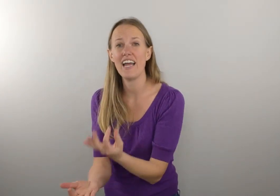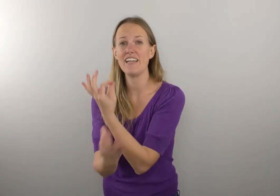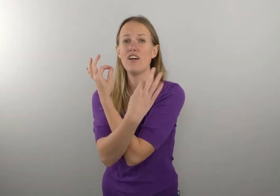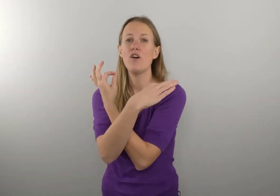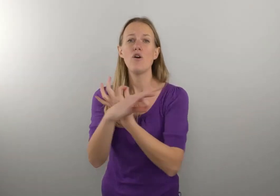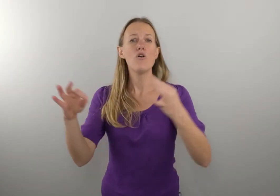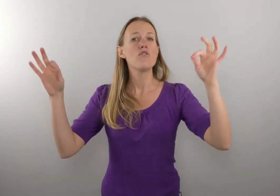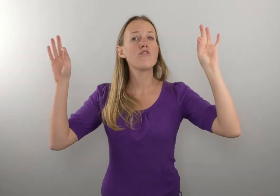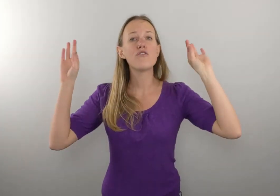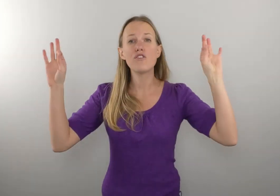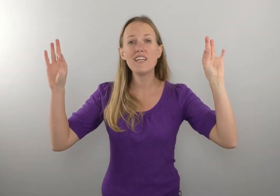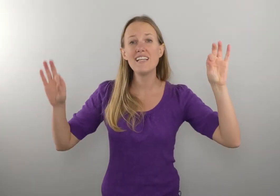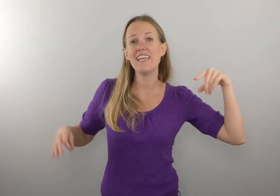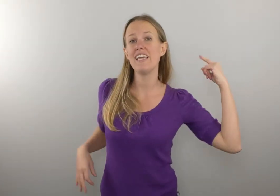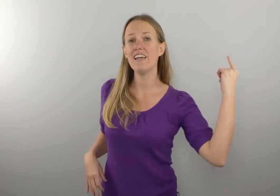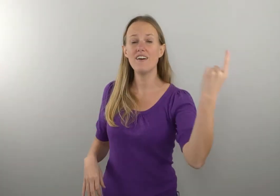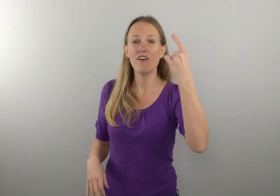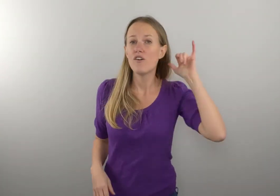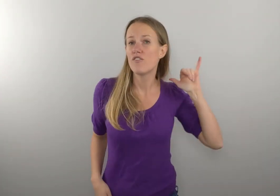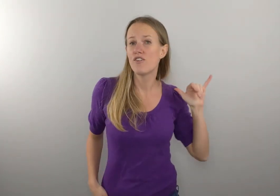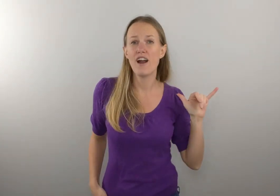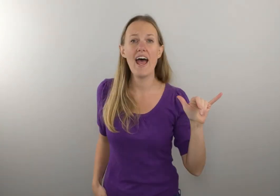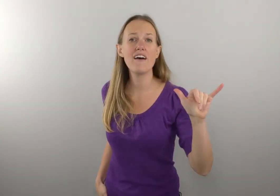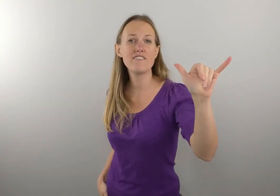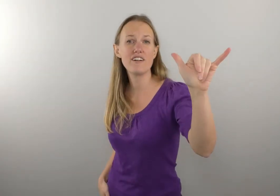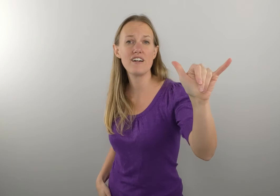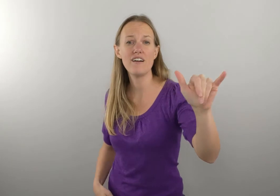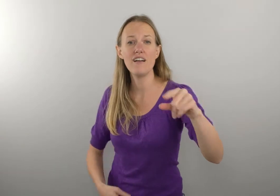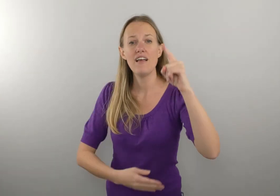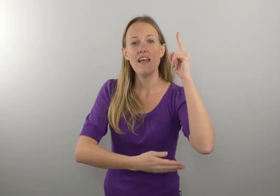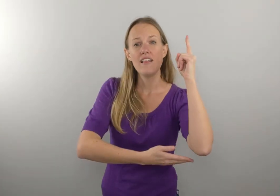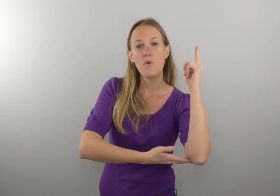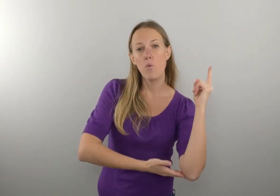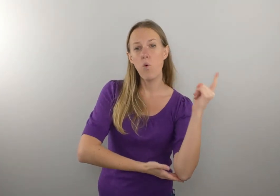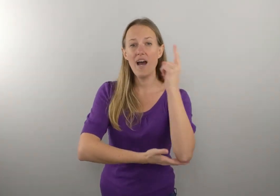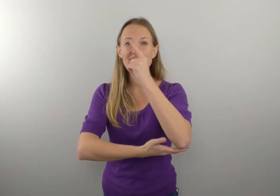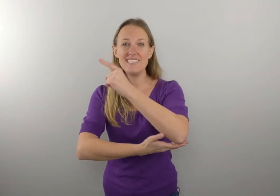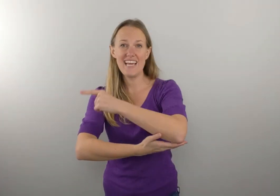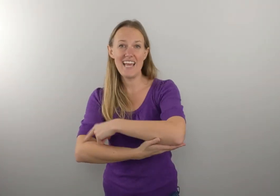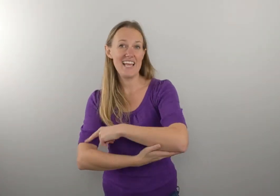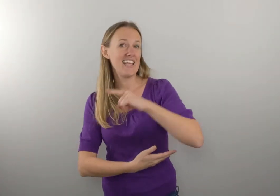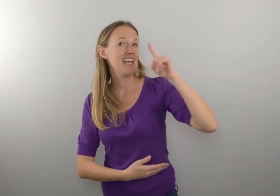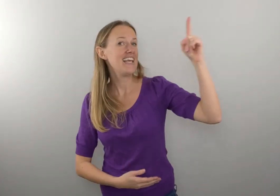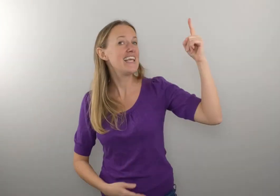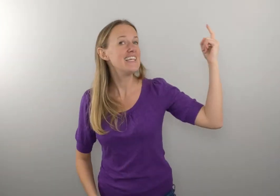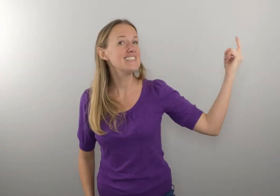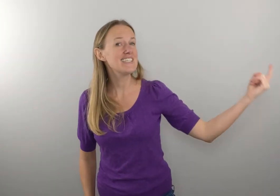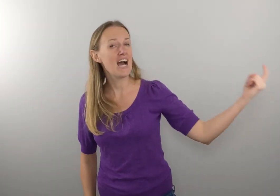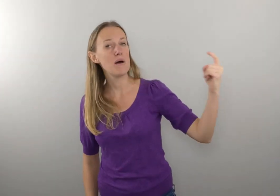justified freely forever. One day he's